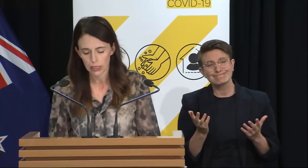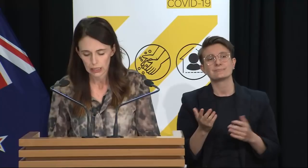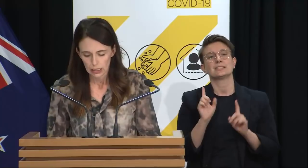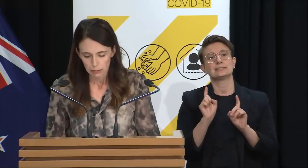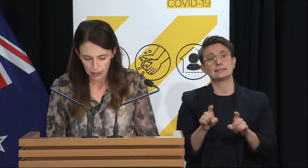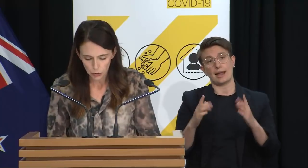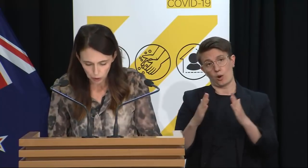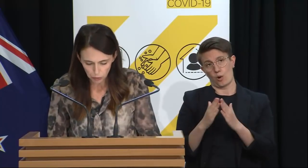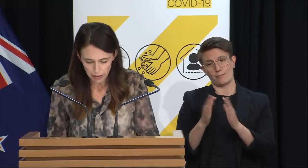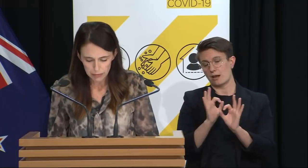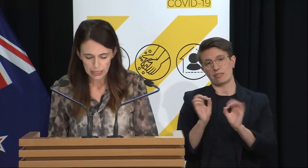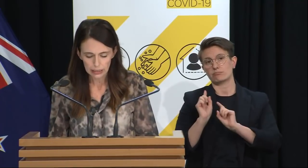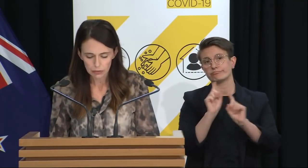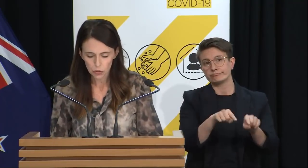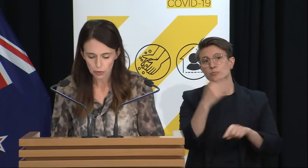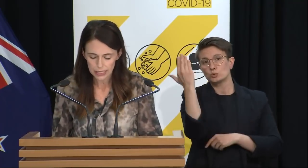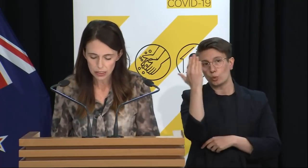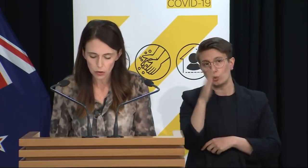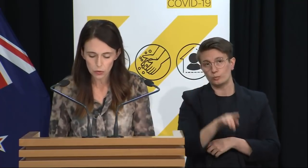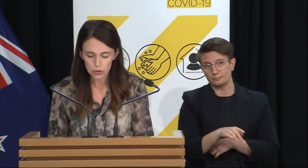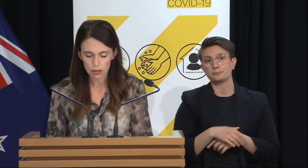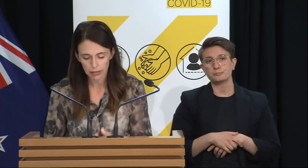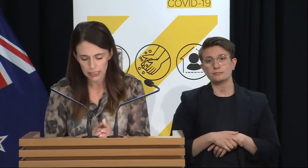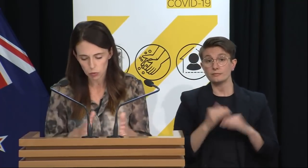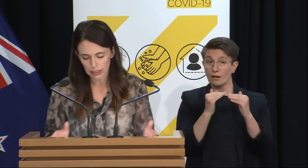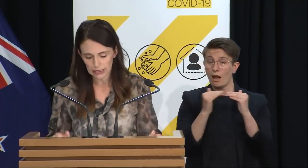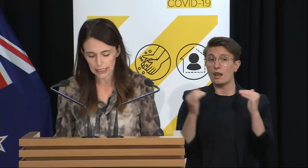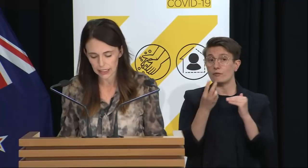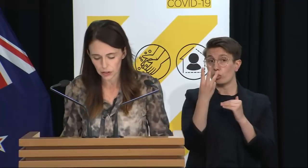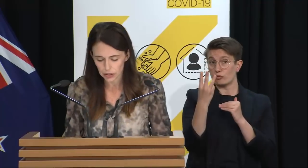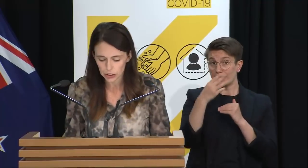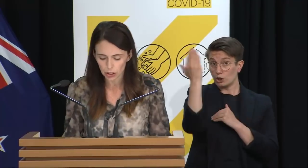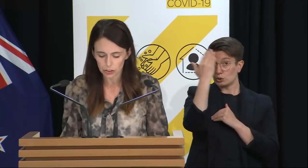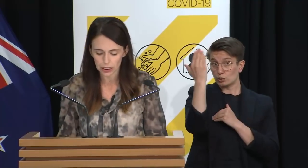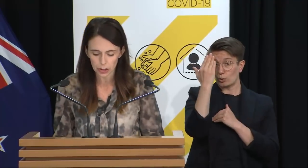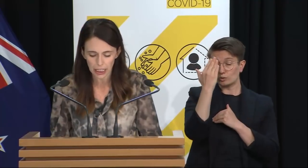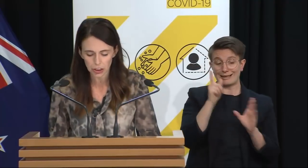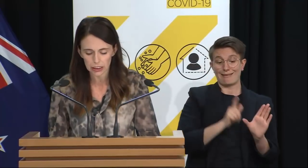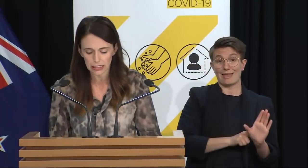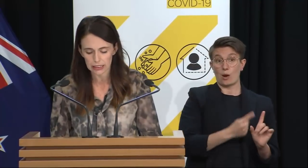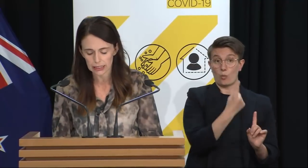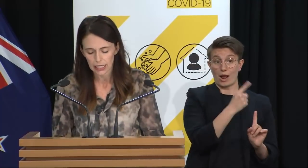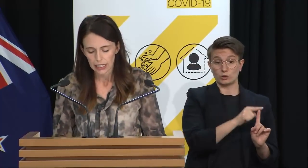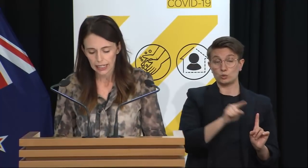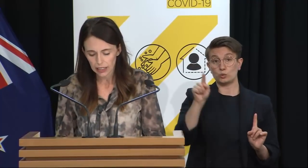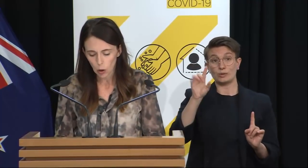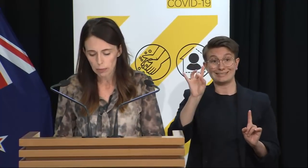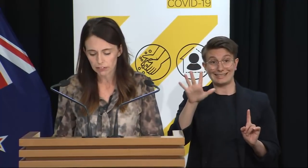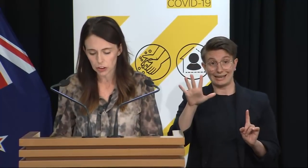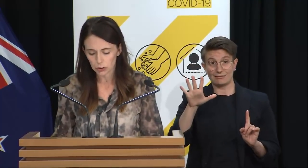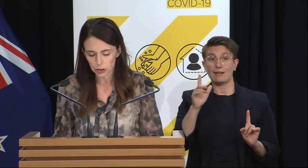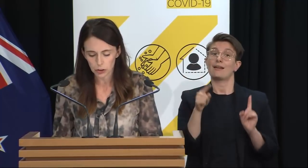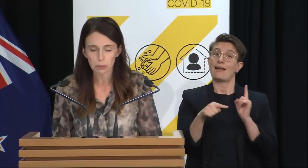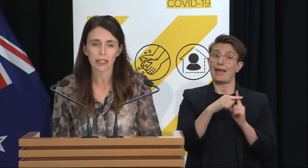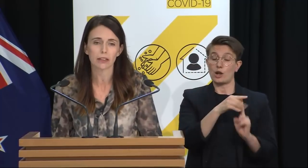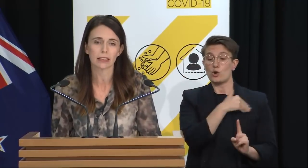school. But you will remember that in Level 3 schools, years 1 to 10 and early childhood education centres can open